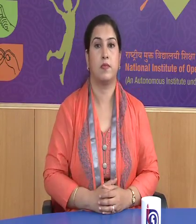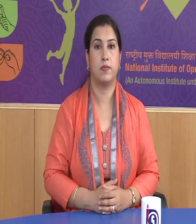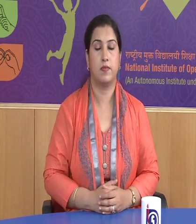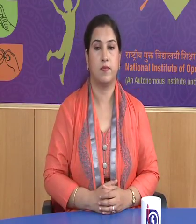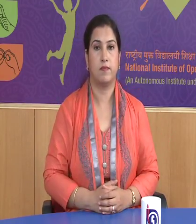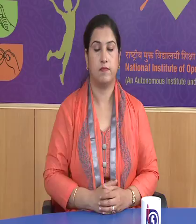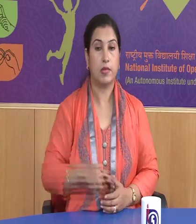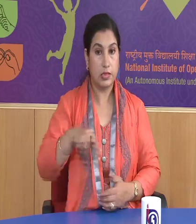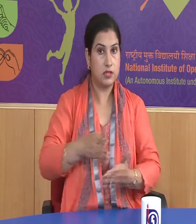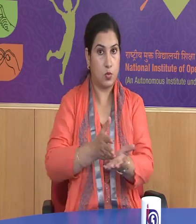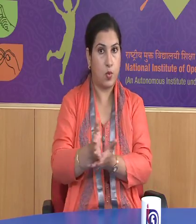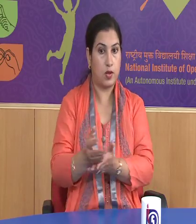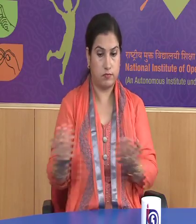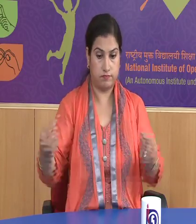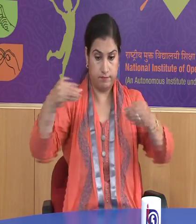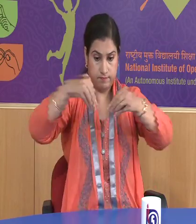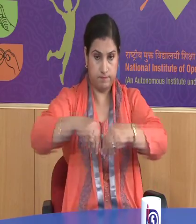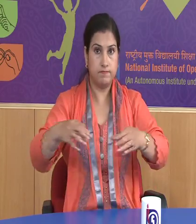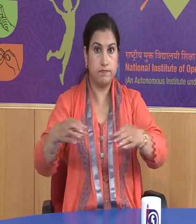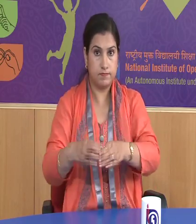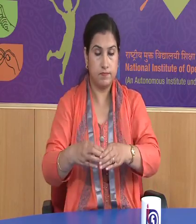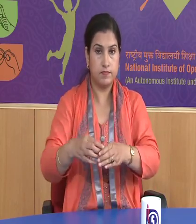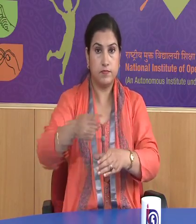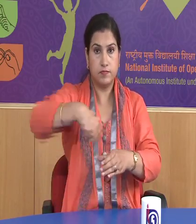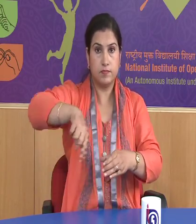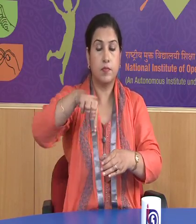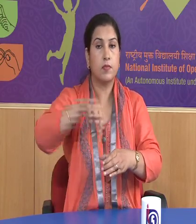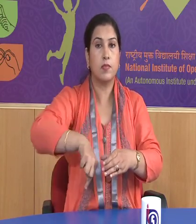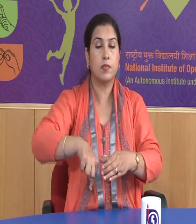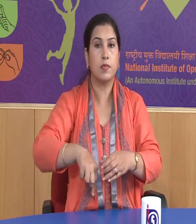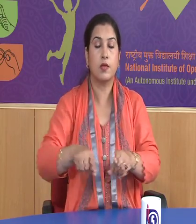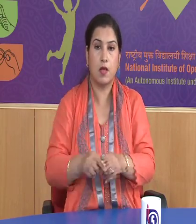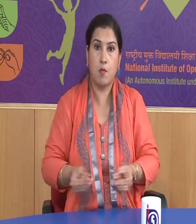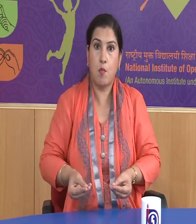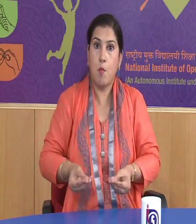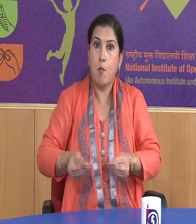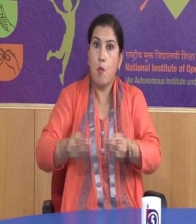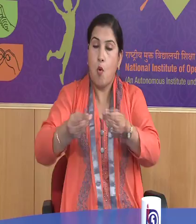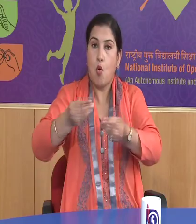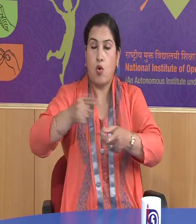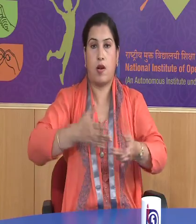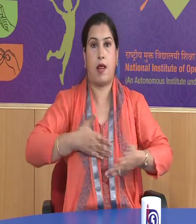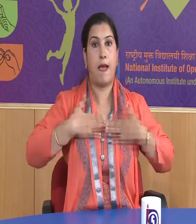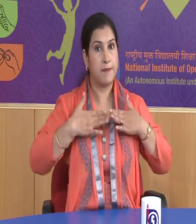In this way, the people of the country remain more happy and satisfied.